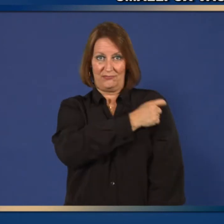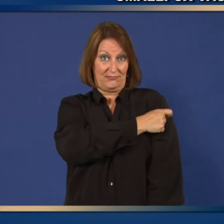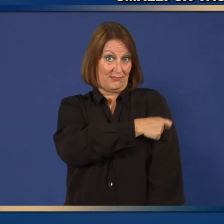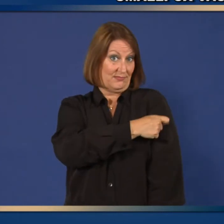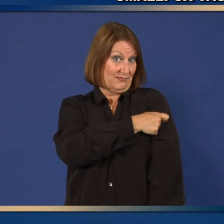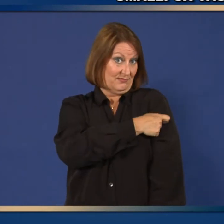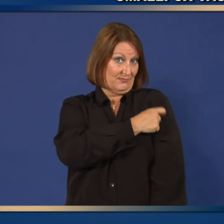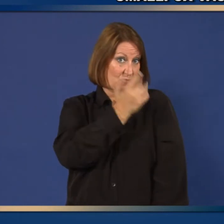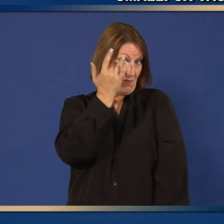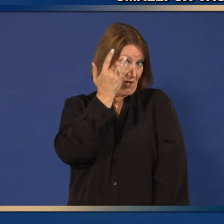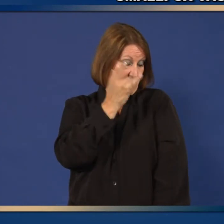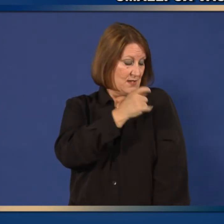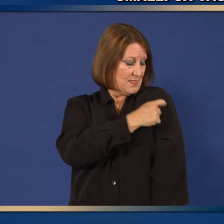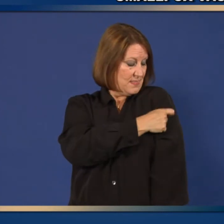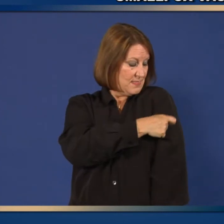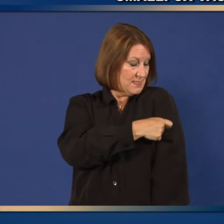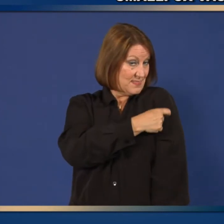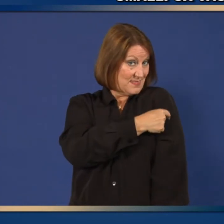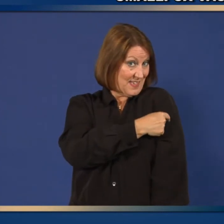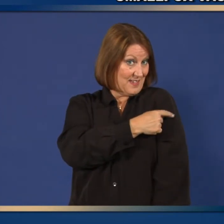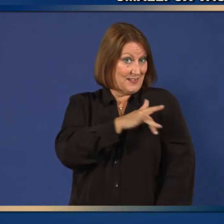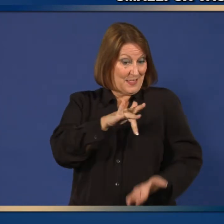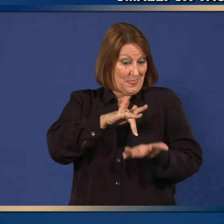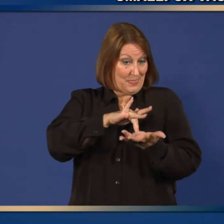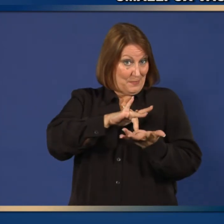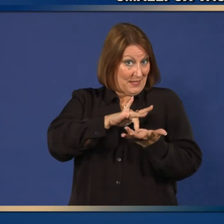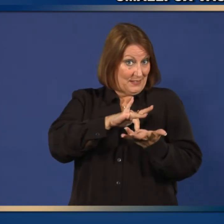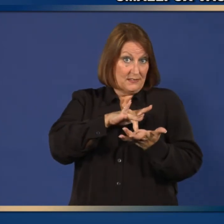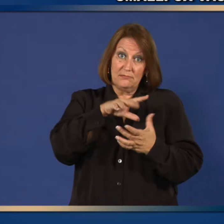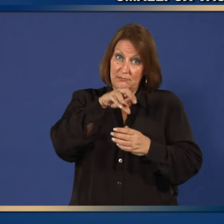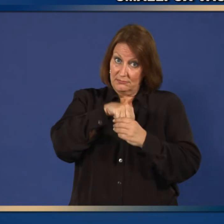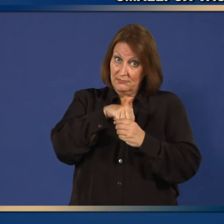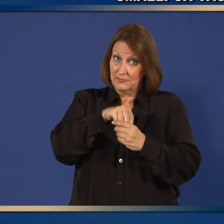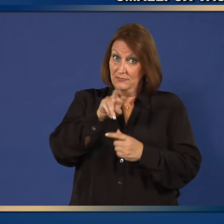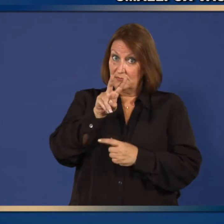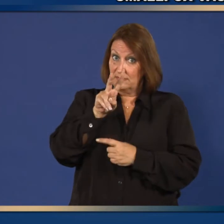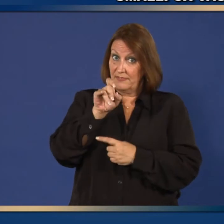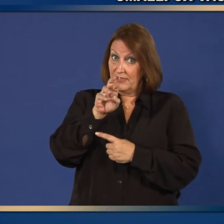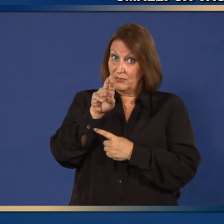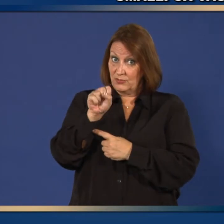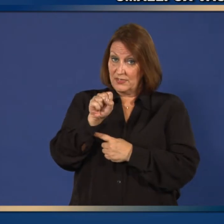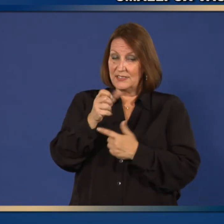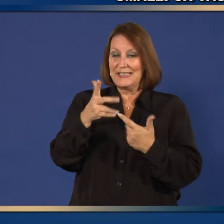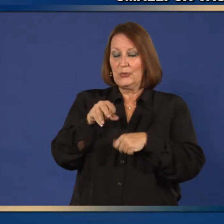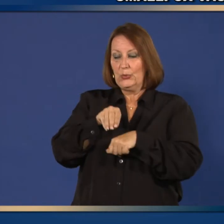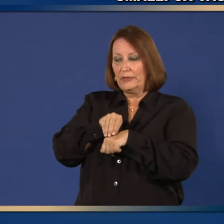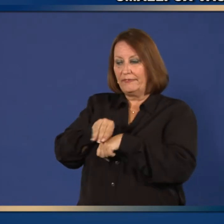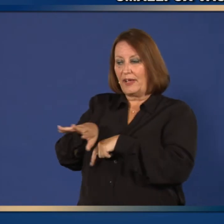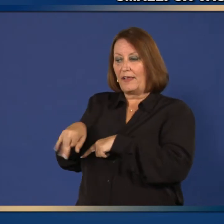The smallpox vaccine may pose a similar risk to them.